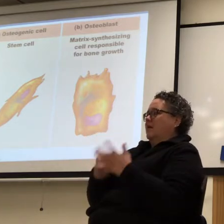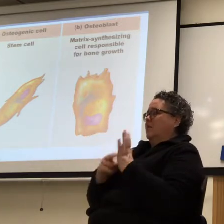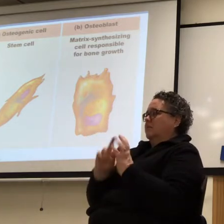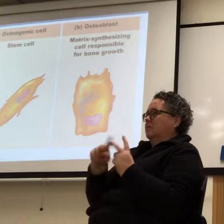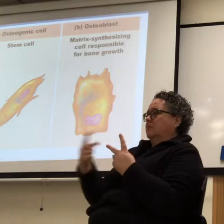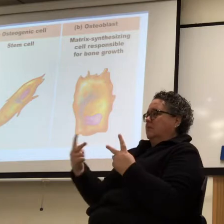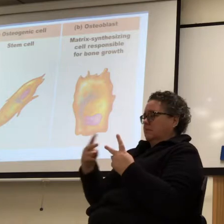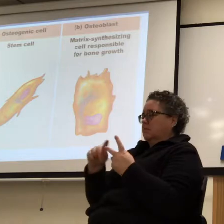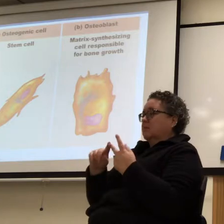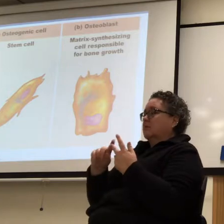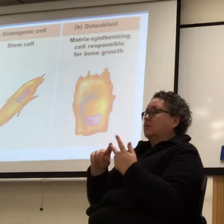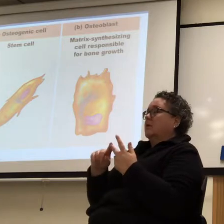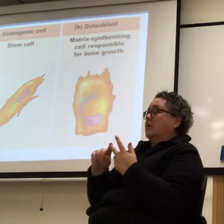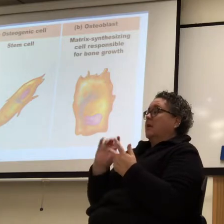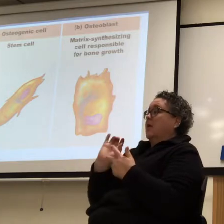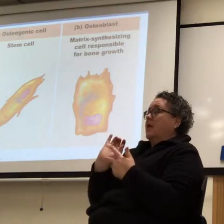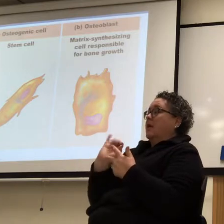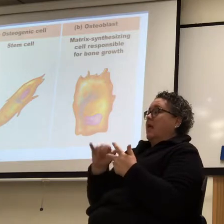which